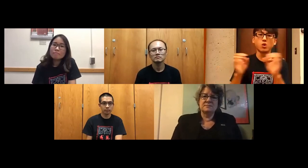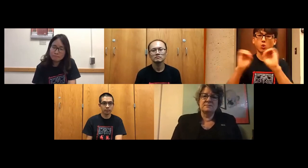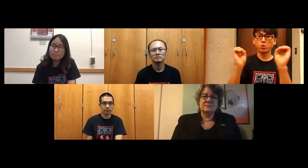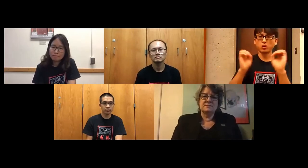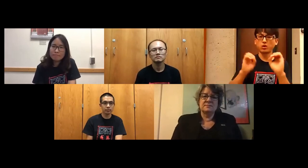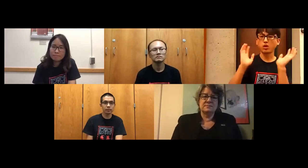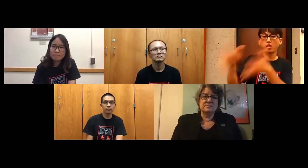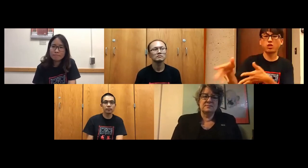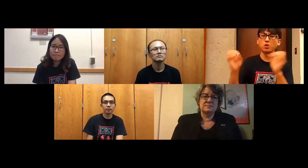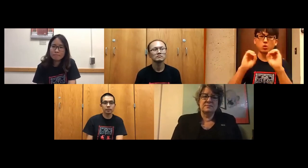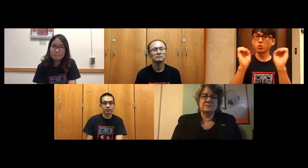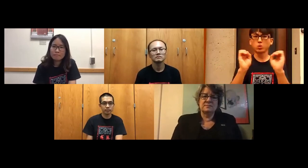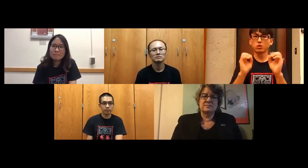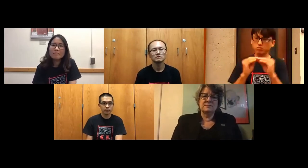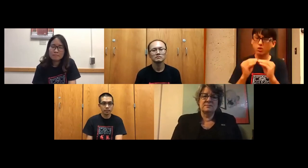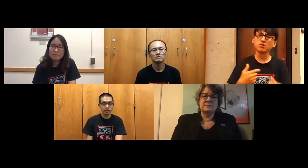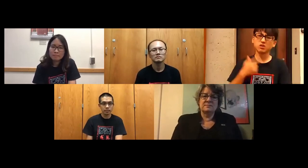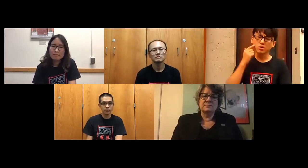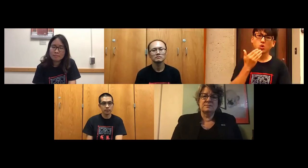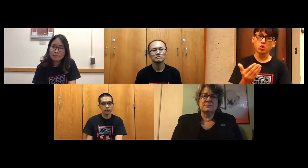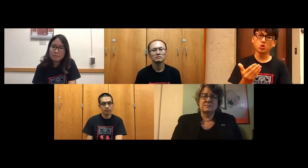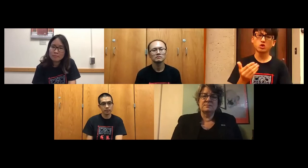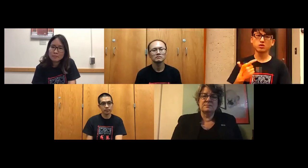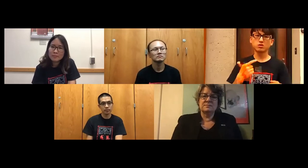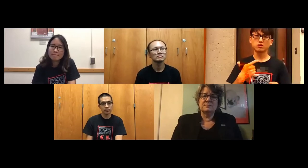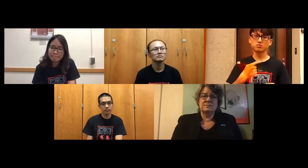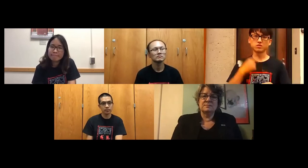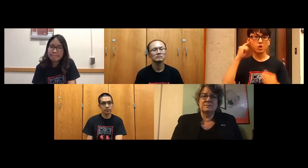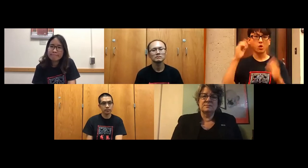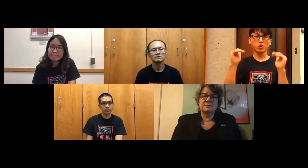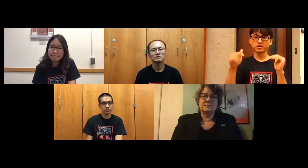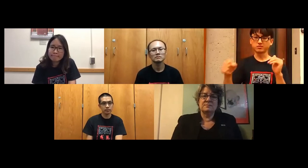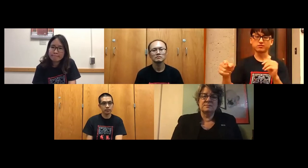deaf blind students. So it wasn't anybody that was just being left out at all.